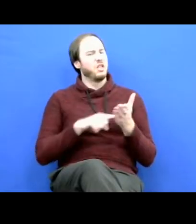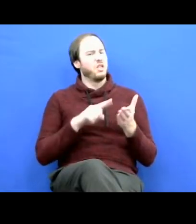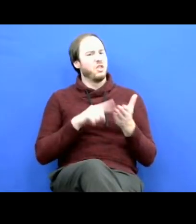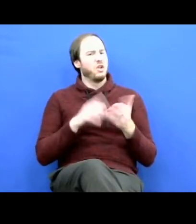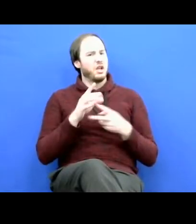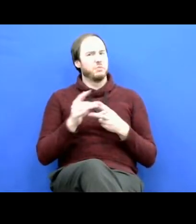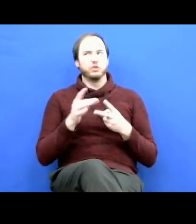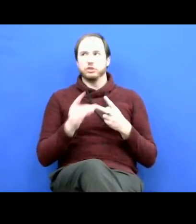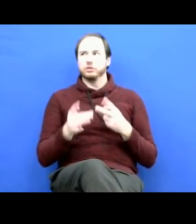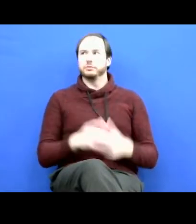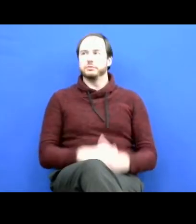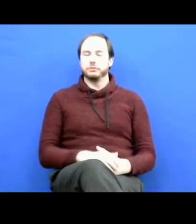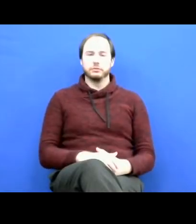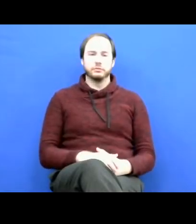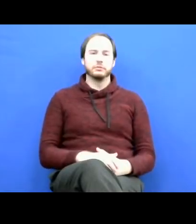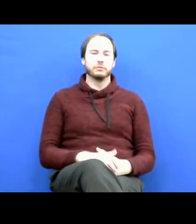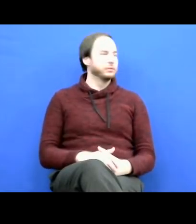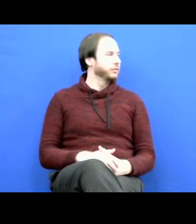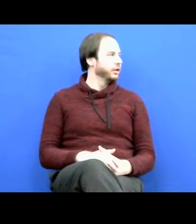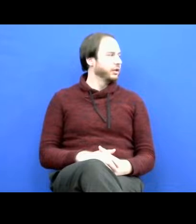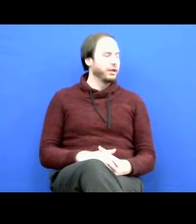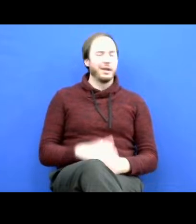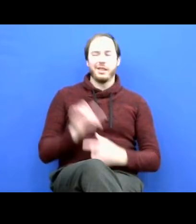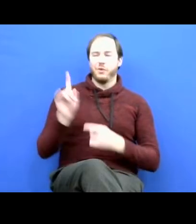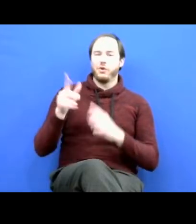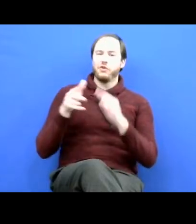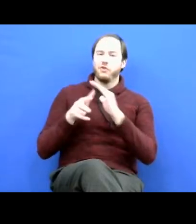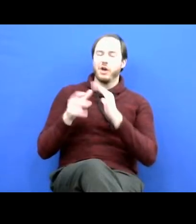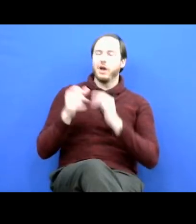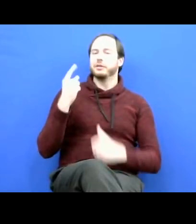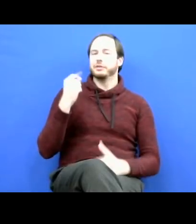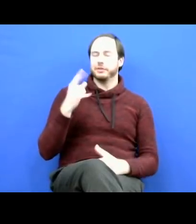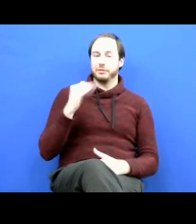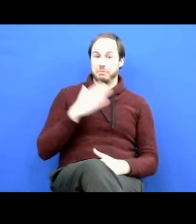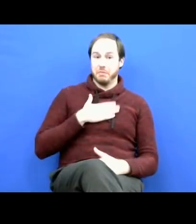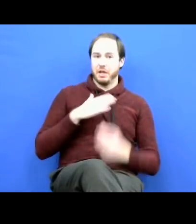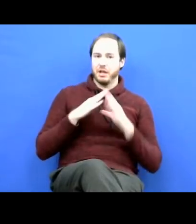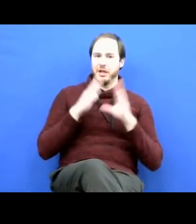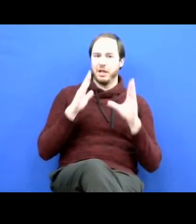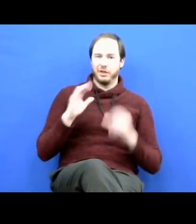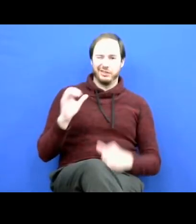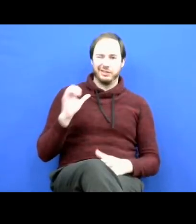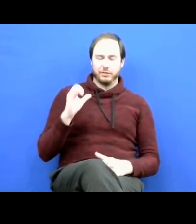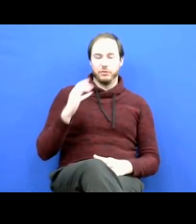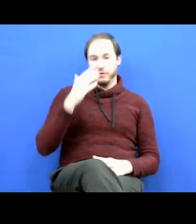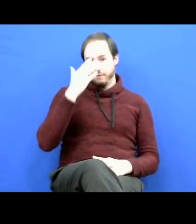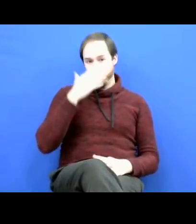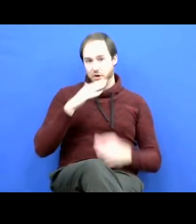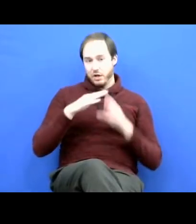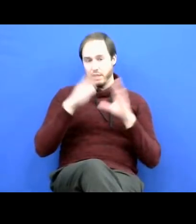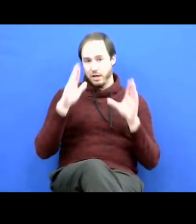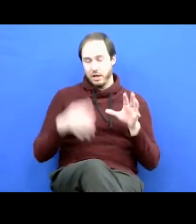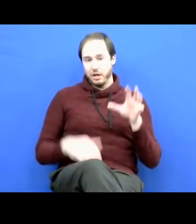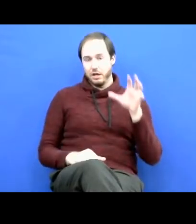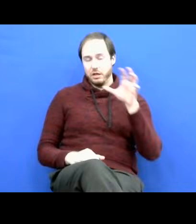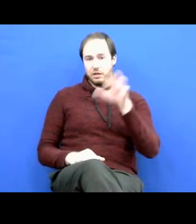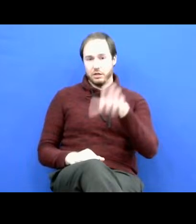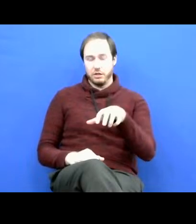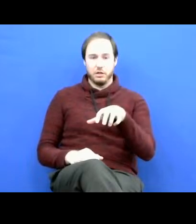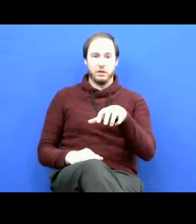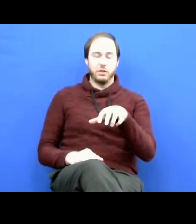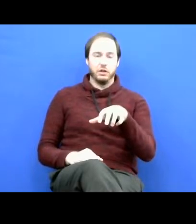Yeah. Yeah, because you know, my house is that way. The front of the house presents